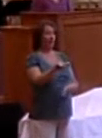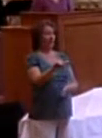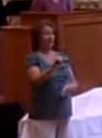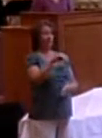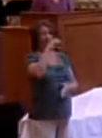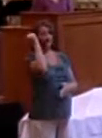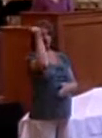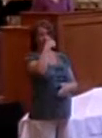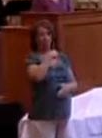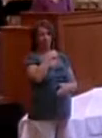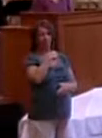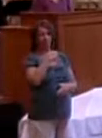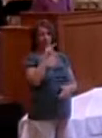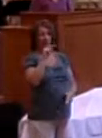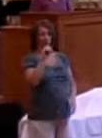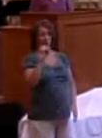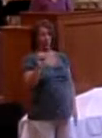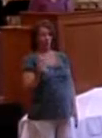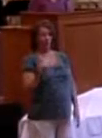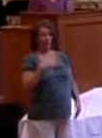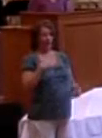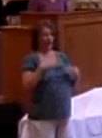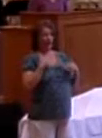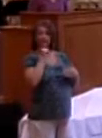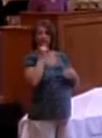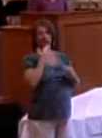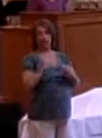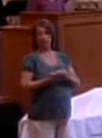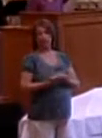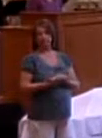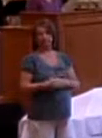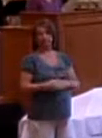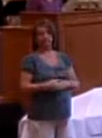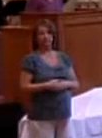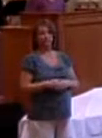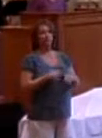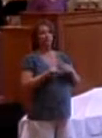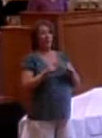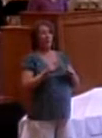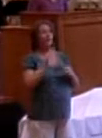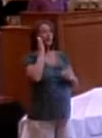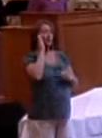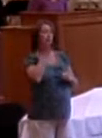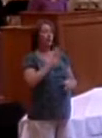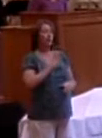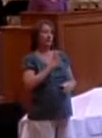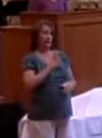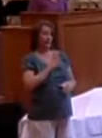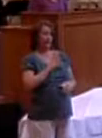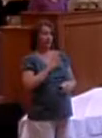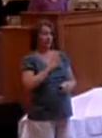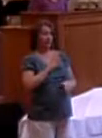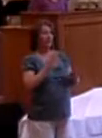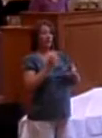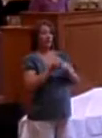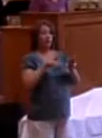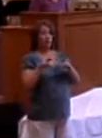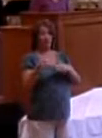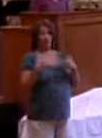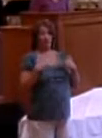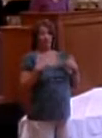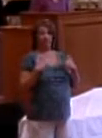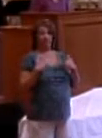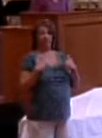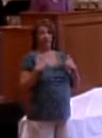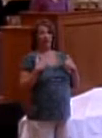has, and it's not good, but he's going to be fine. He's getting ready to have a